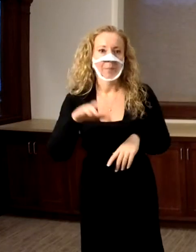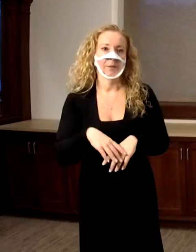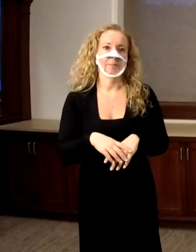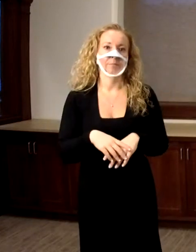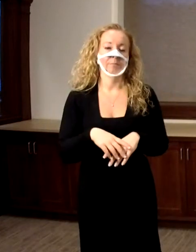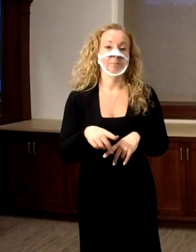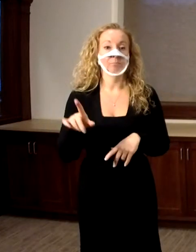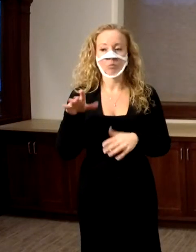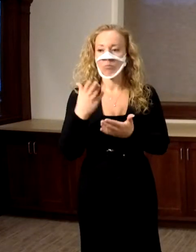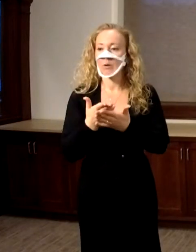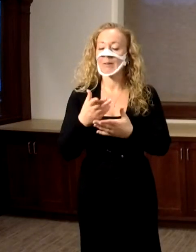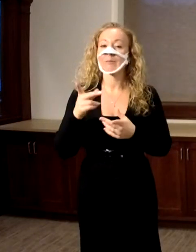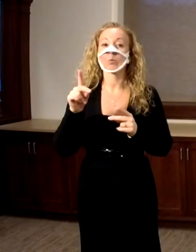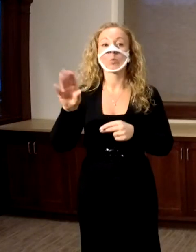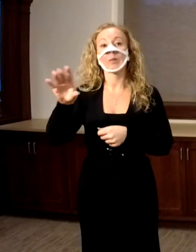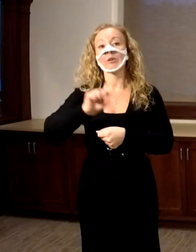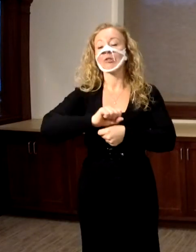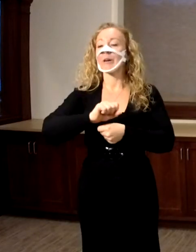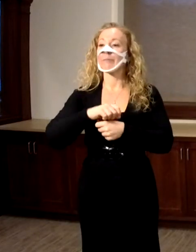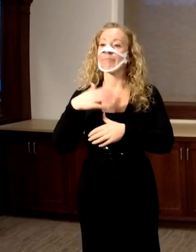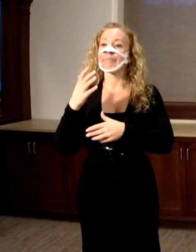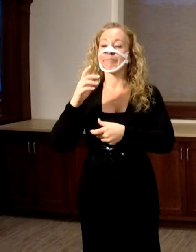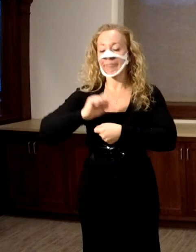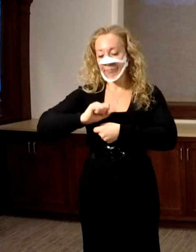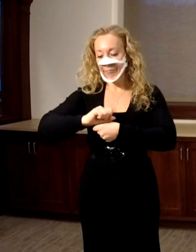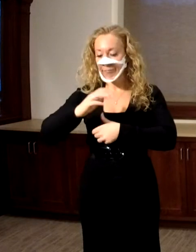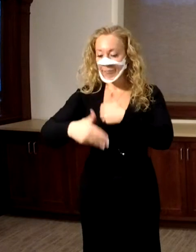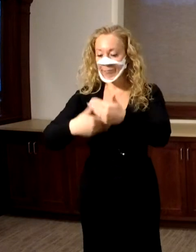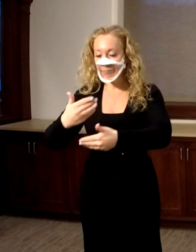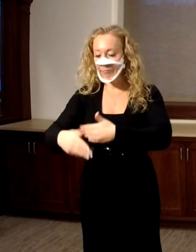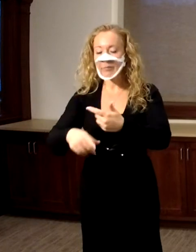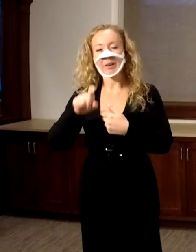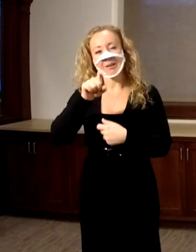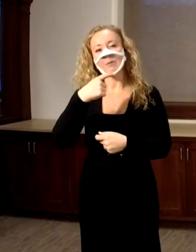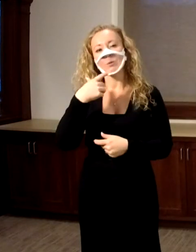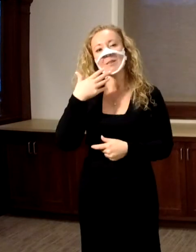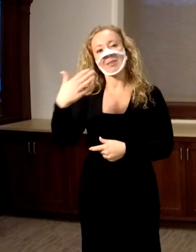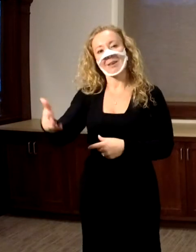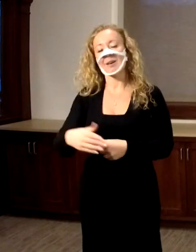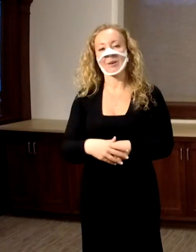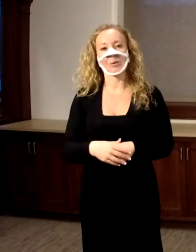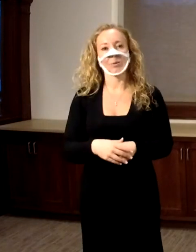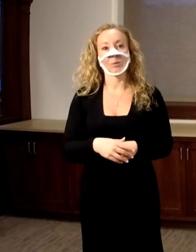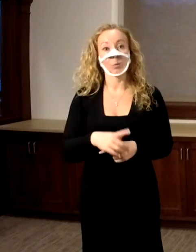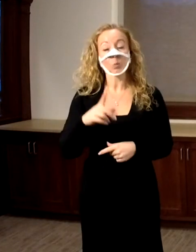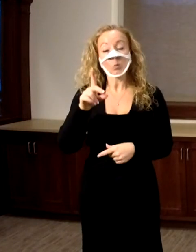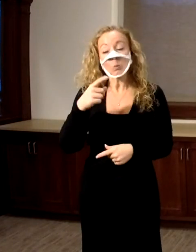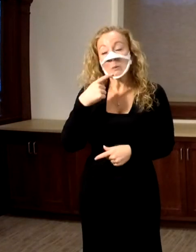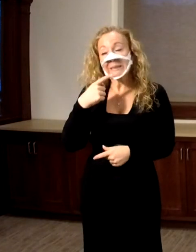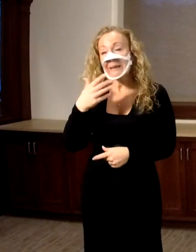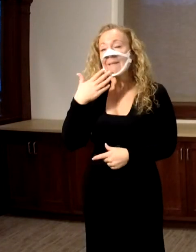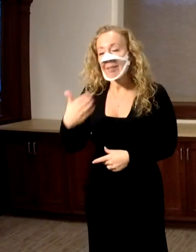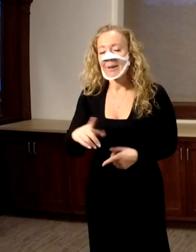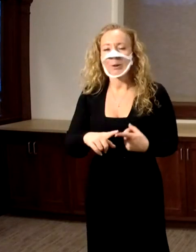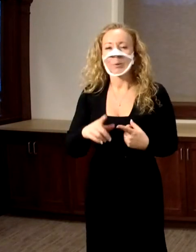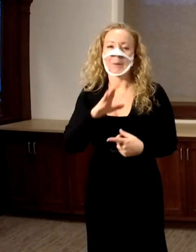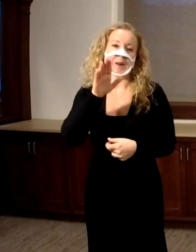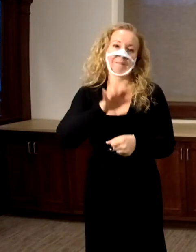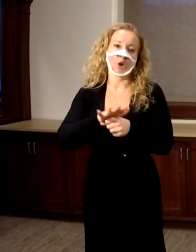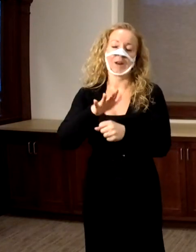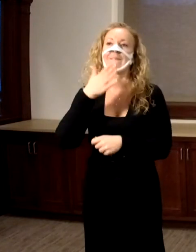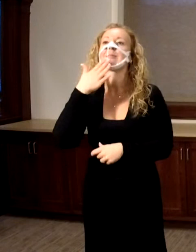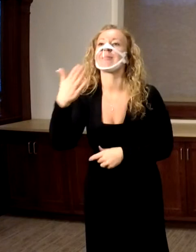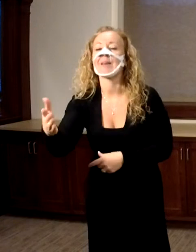job, and they really do need to be thanked. We do it again and again, but it's never enough for the work that